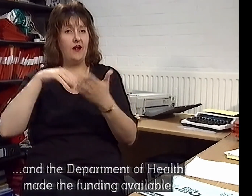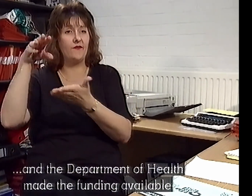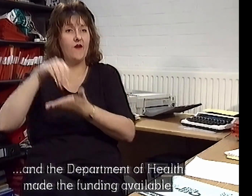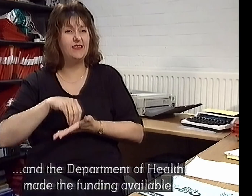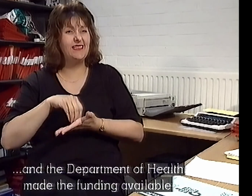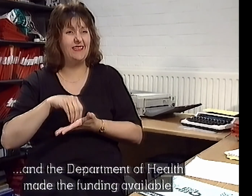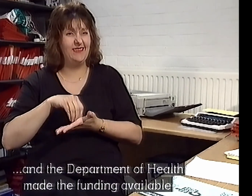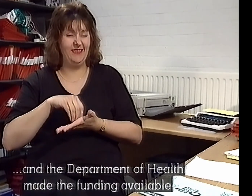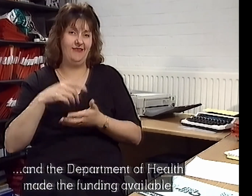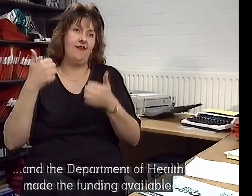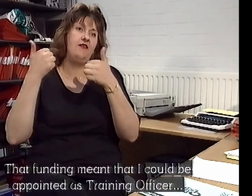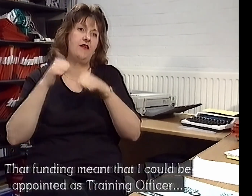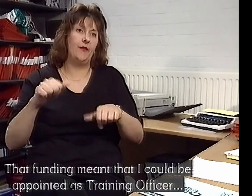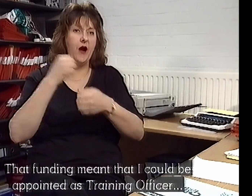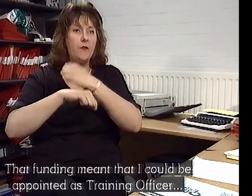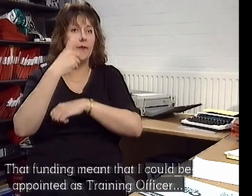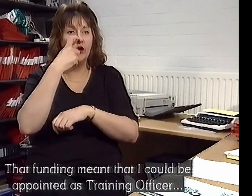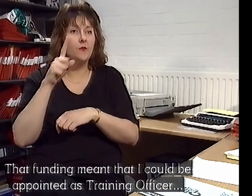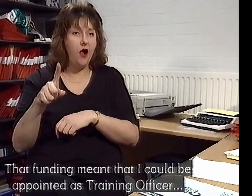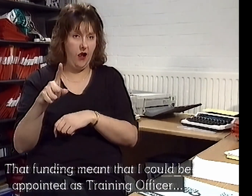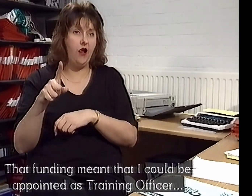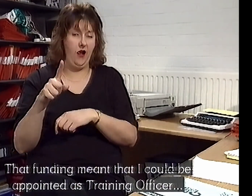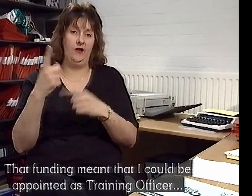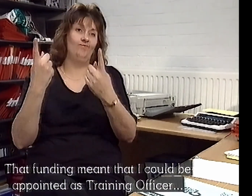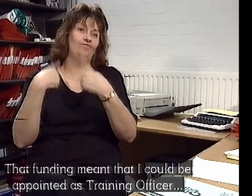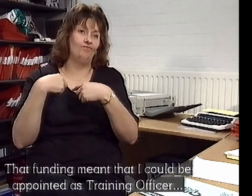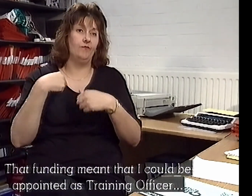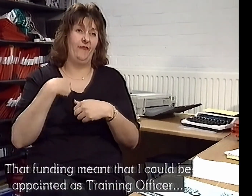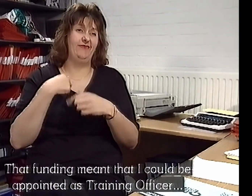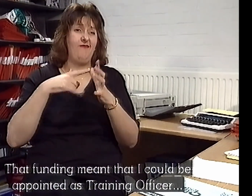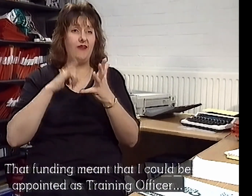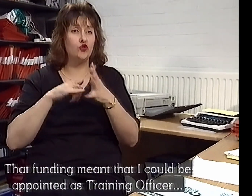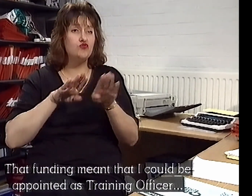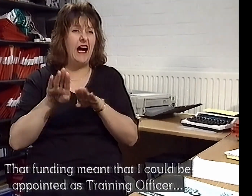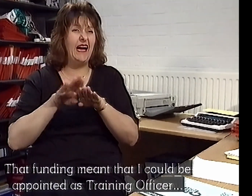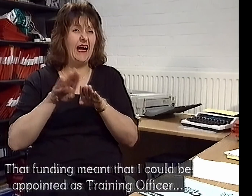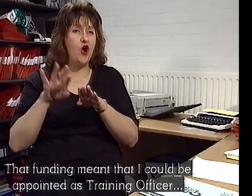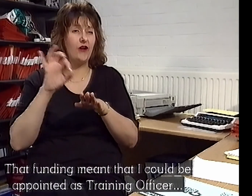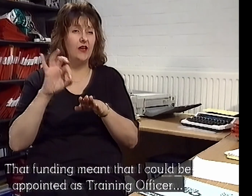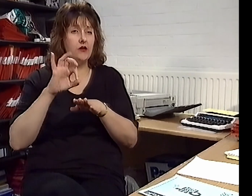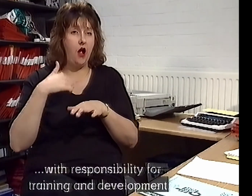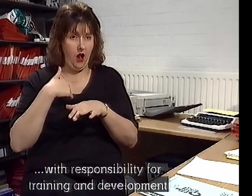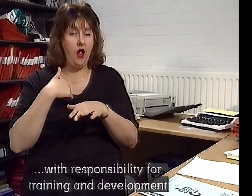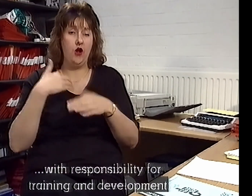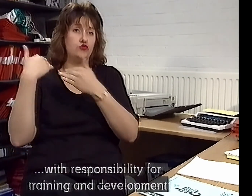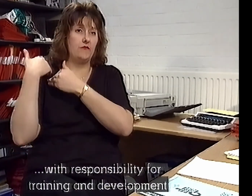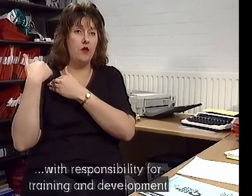available. That funding meant that I could be appointed as training officer, with responsibility